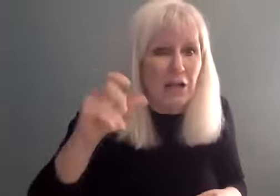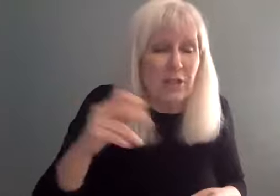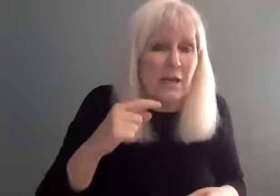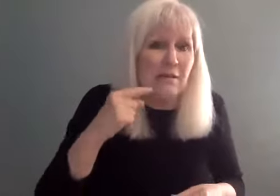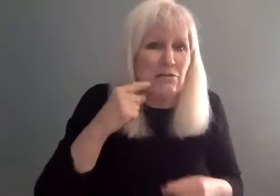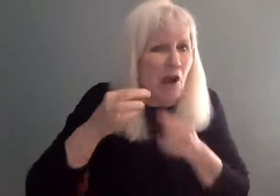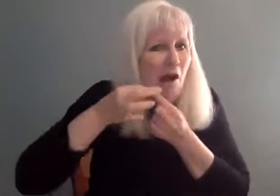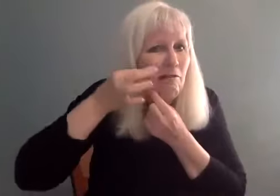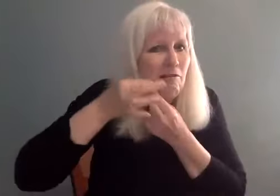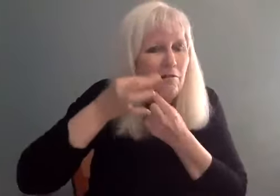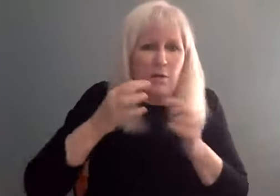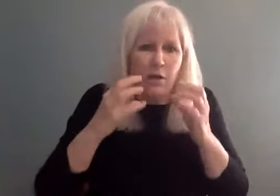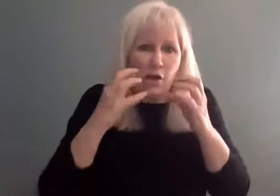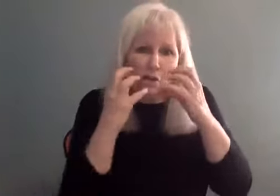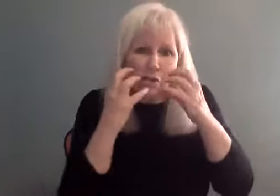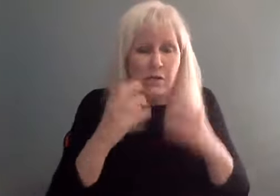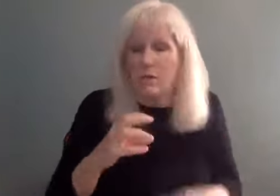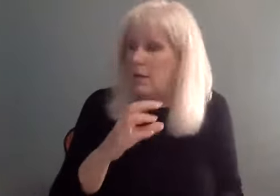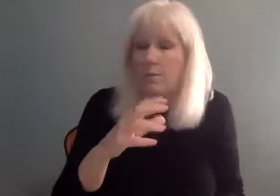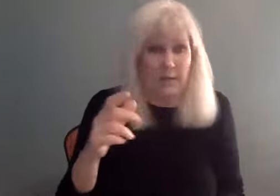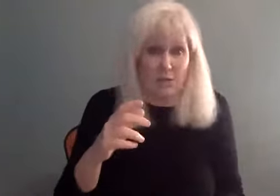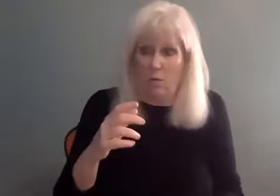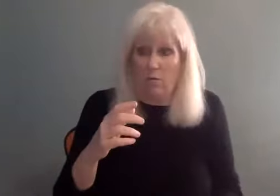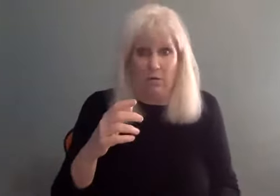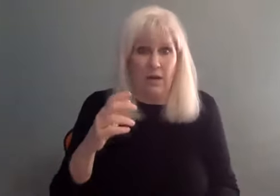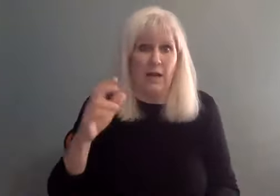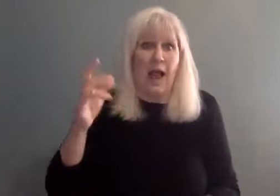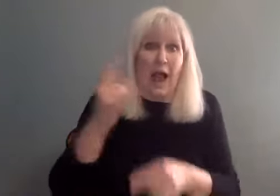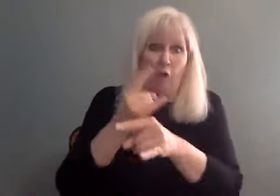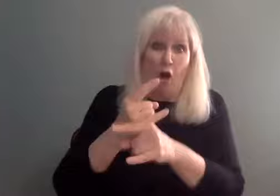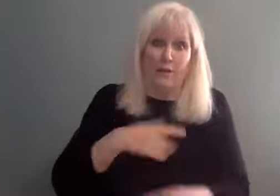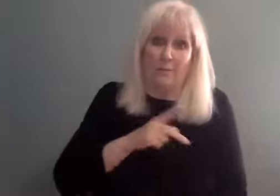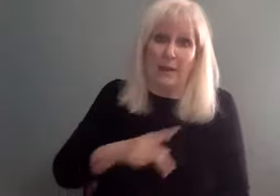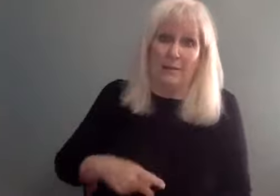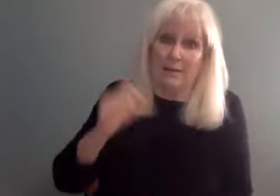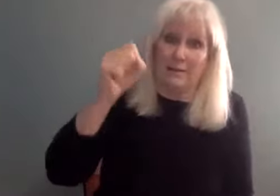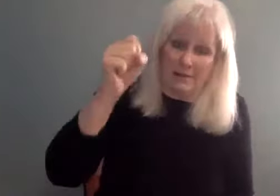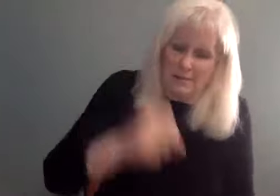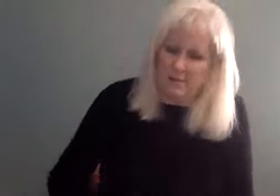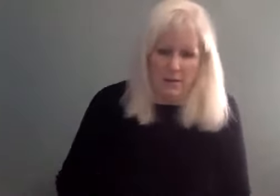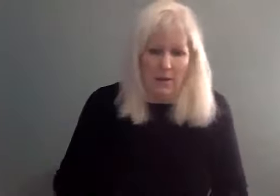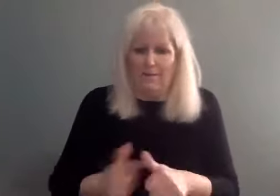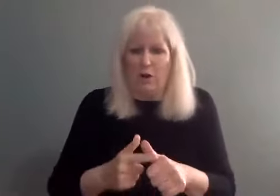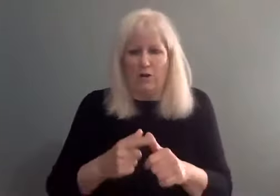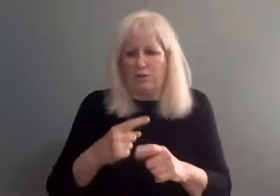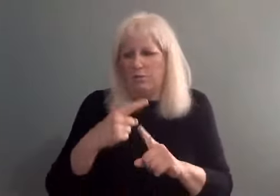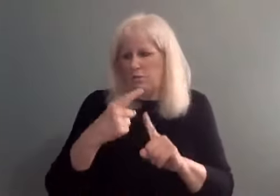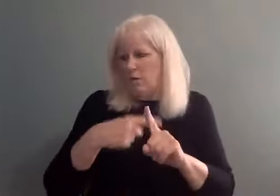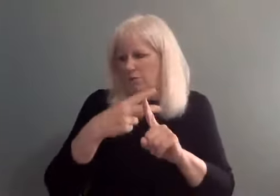pretty mangled by King Alcohol. So I really couldn't talk the first 3 months I was with you in Alcoholics Anonymous. So I had to learn